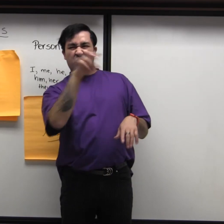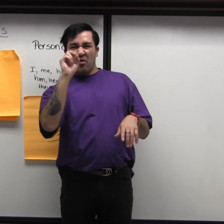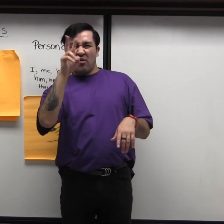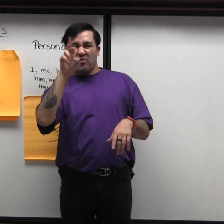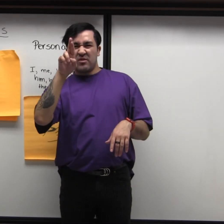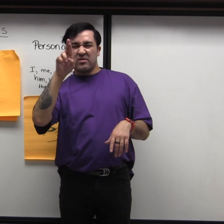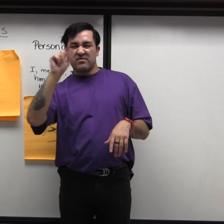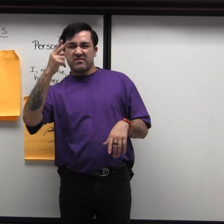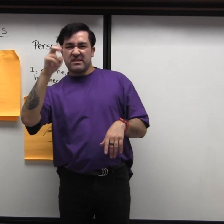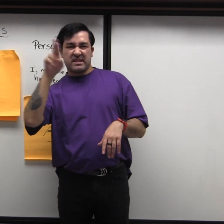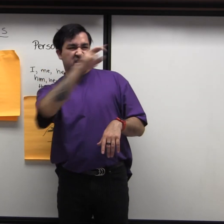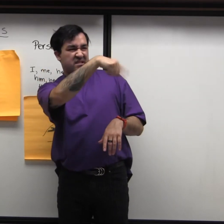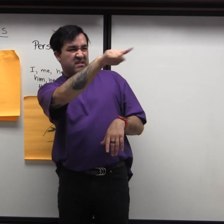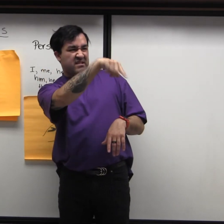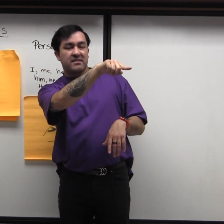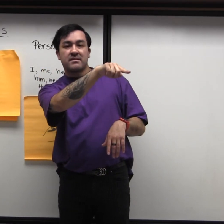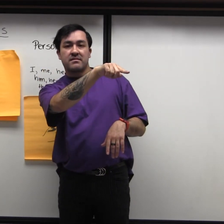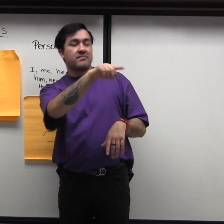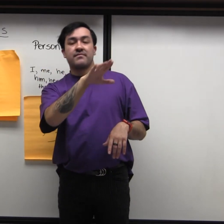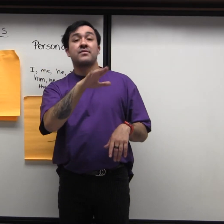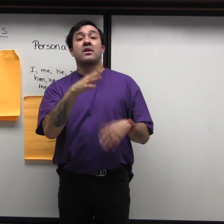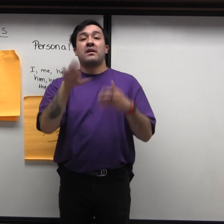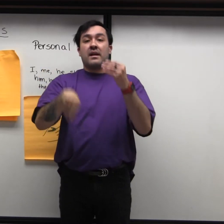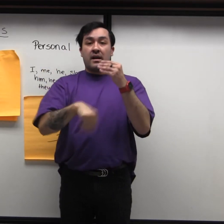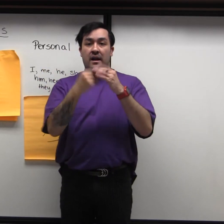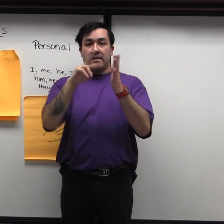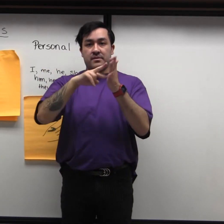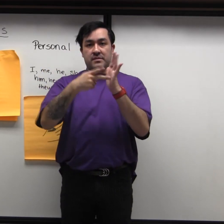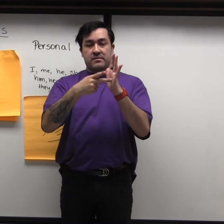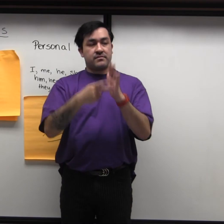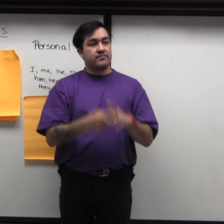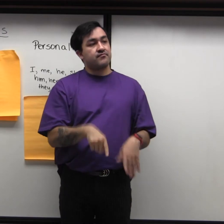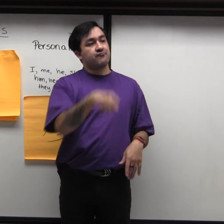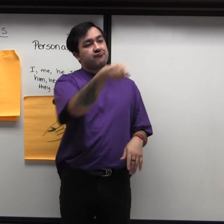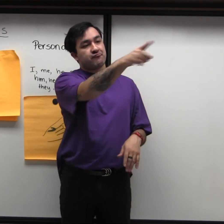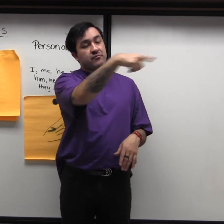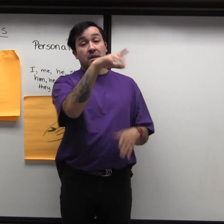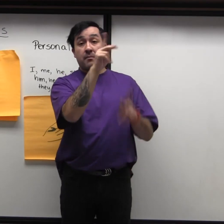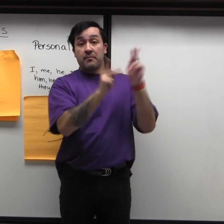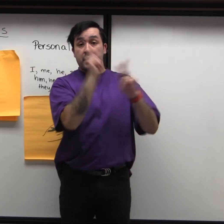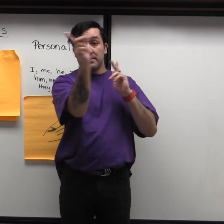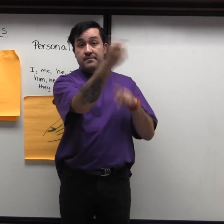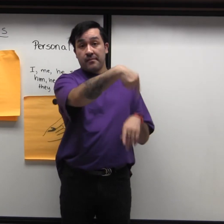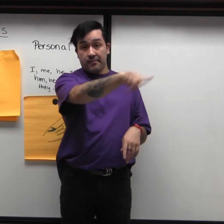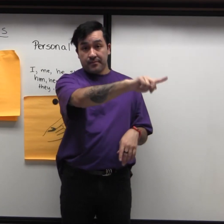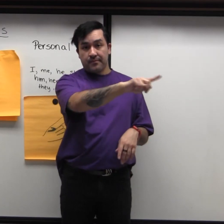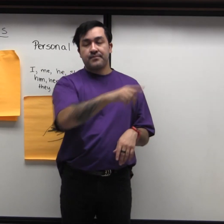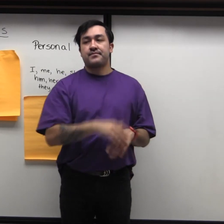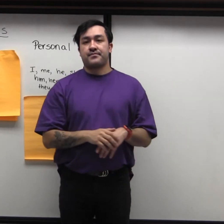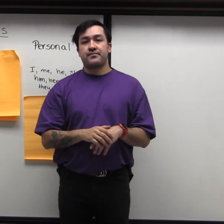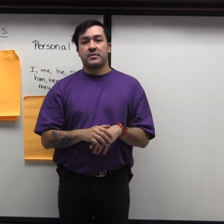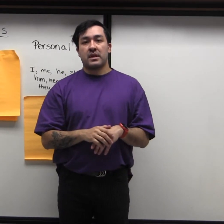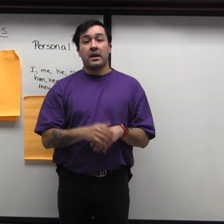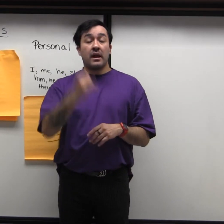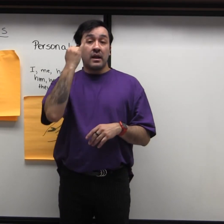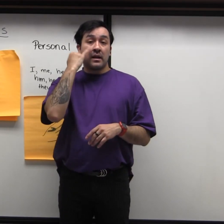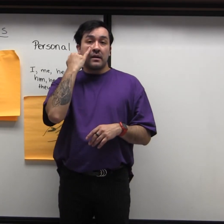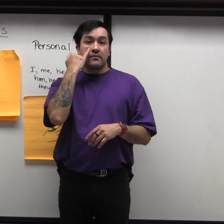area. So I have to add the sign people first. So I have to, again, add the meaning. People, and then do